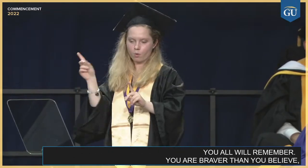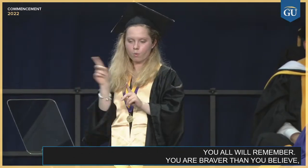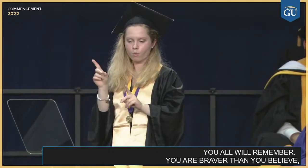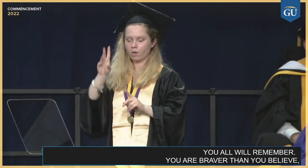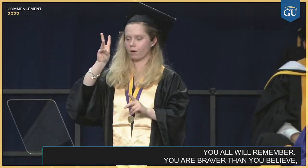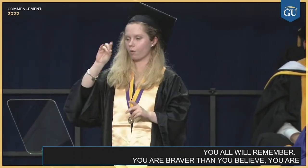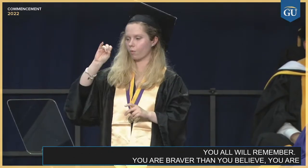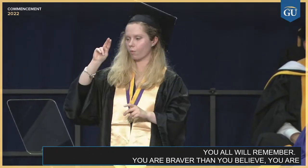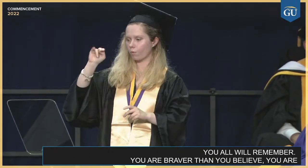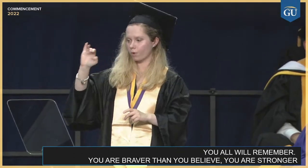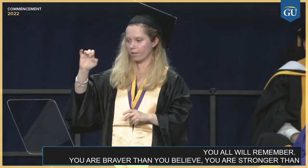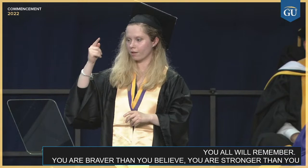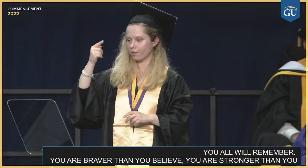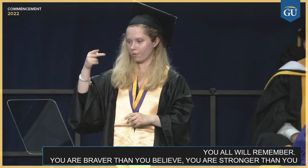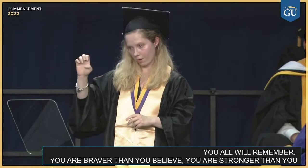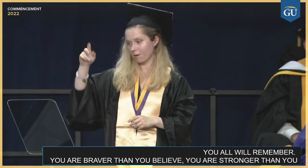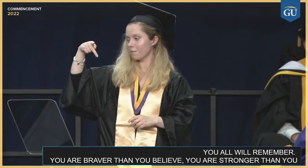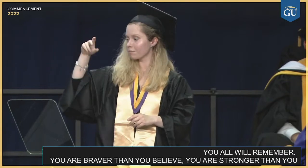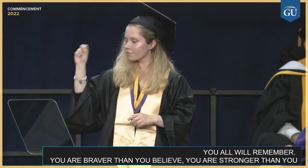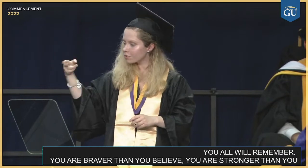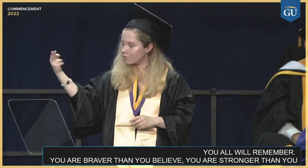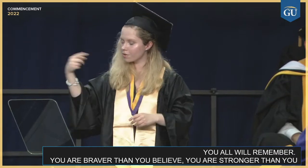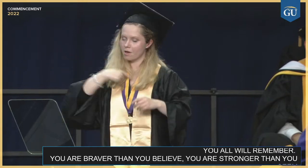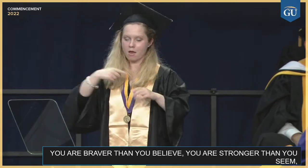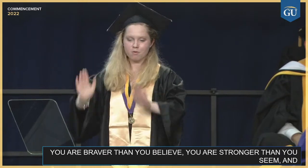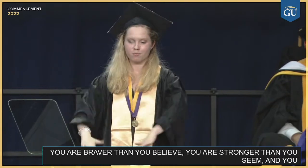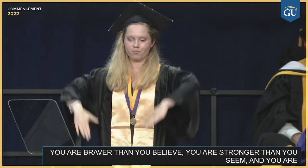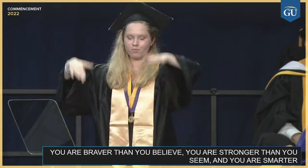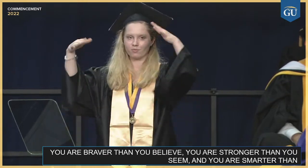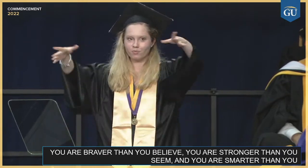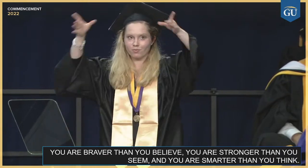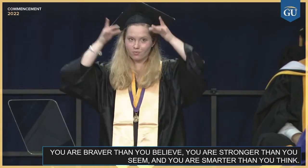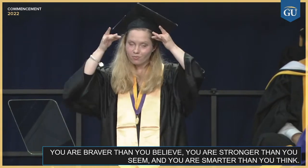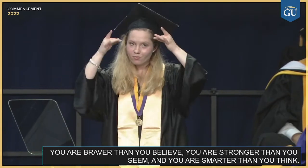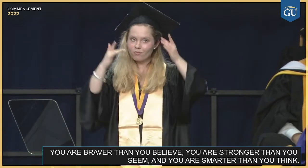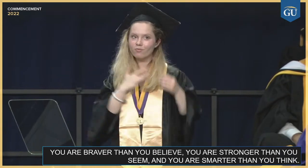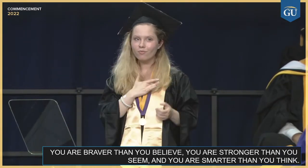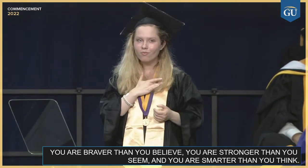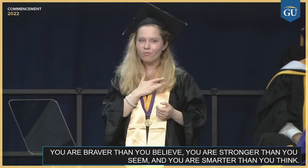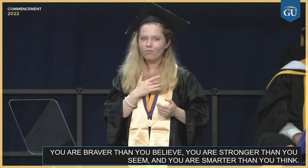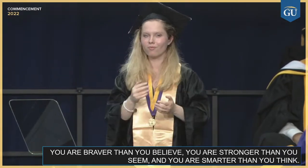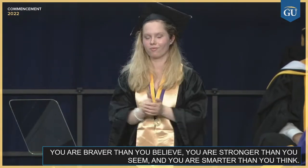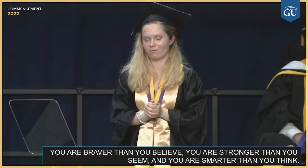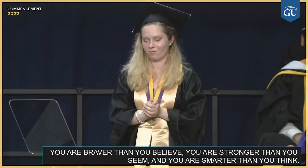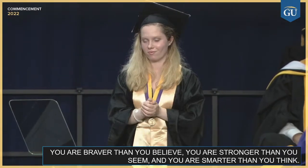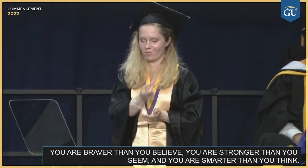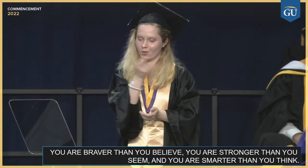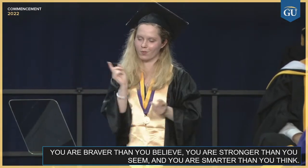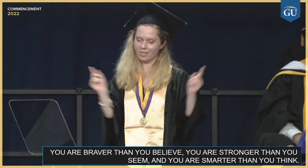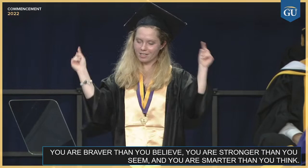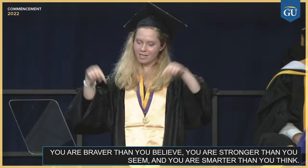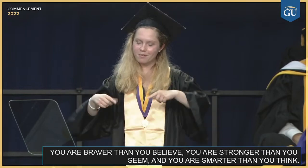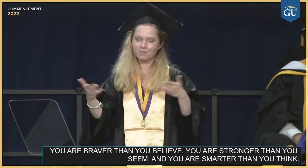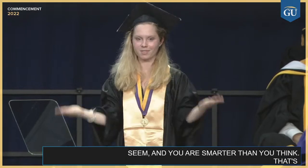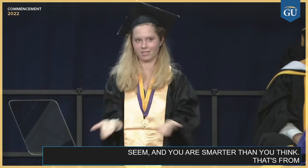smarter than you think. That's from Winnie the Pooh, and it's one of my favorite books that I loved reading growing